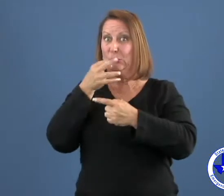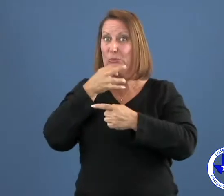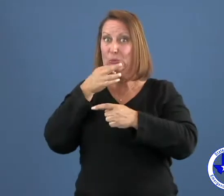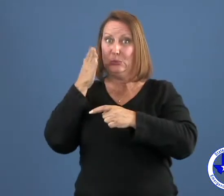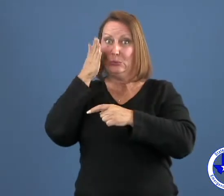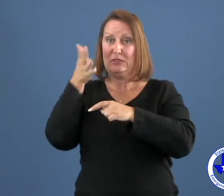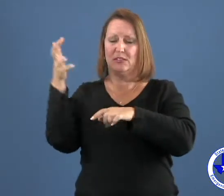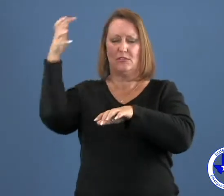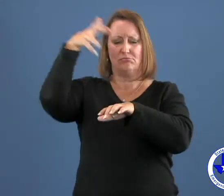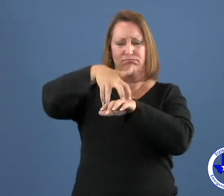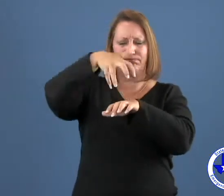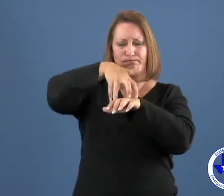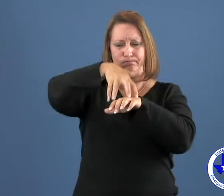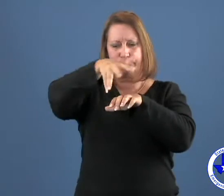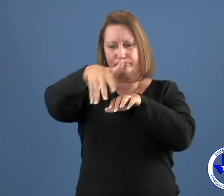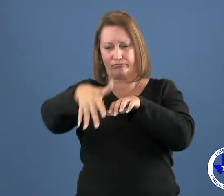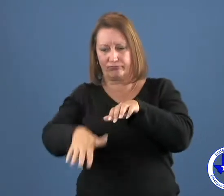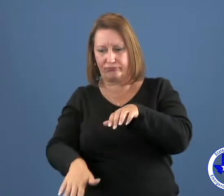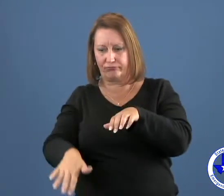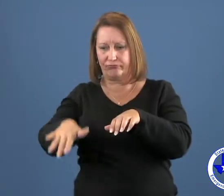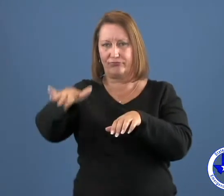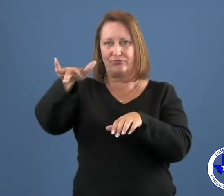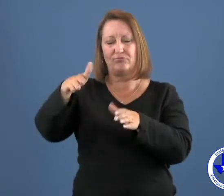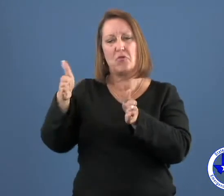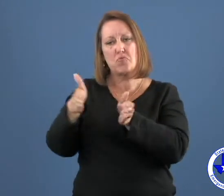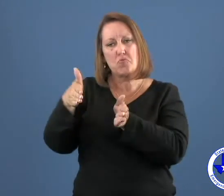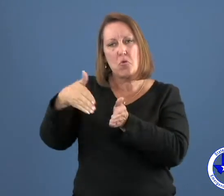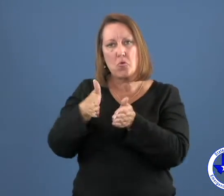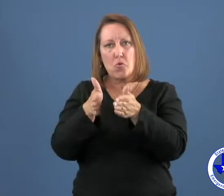streams, highways, and underpasses.